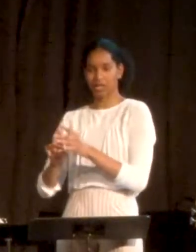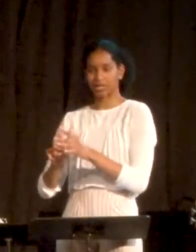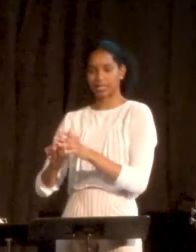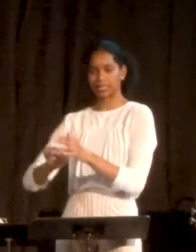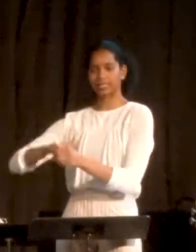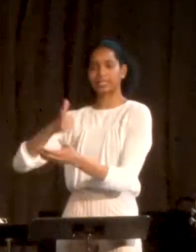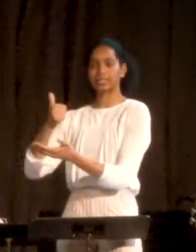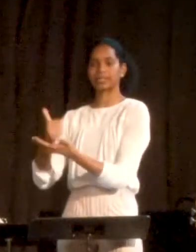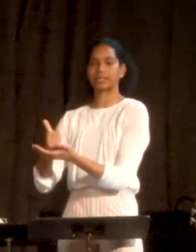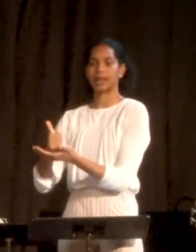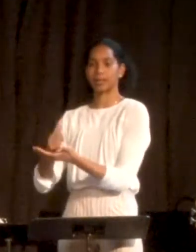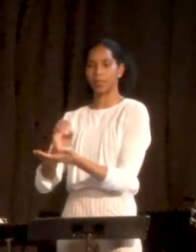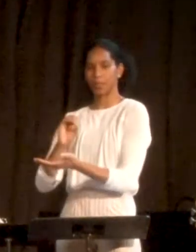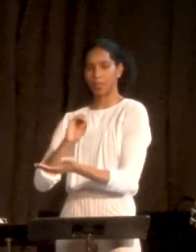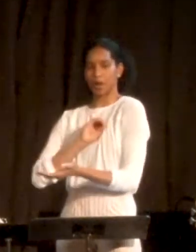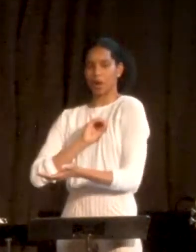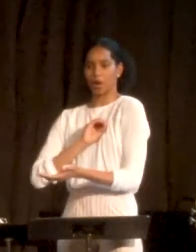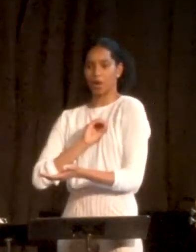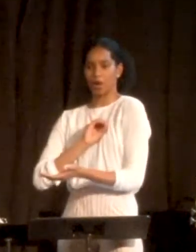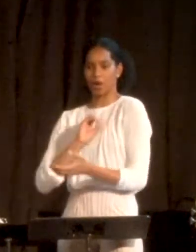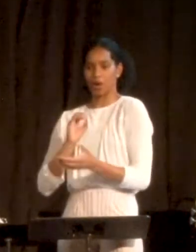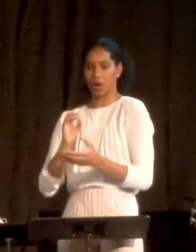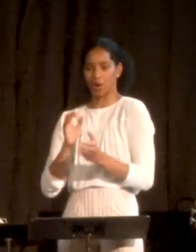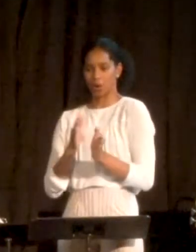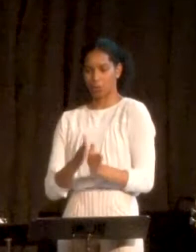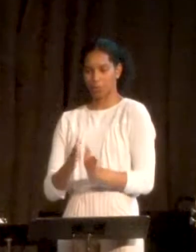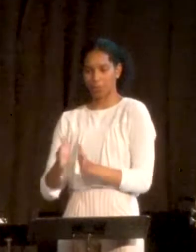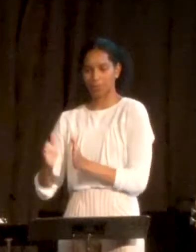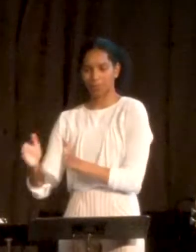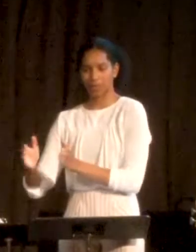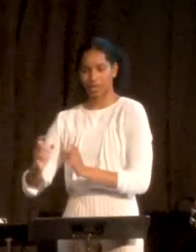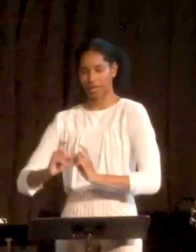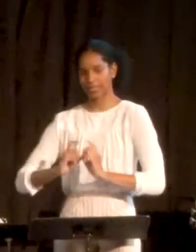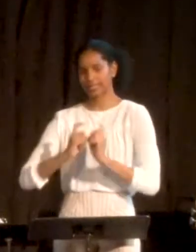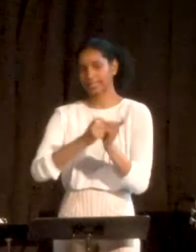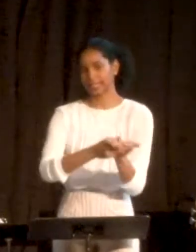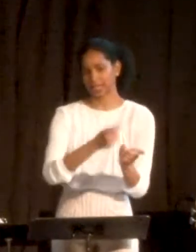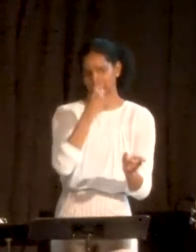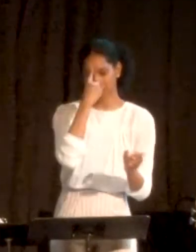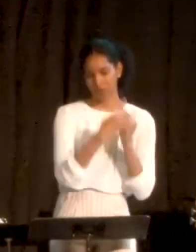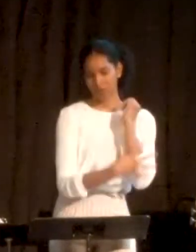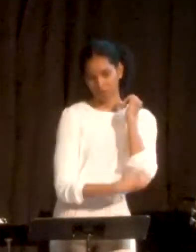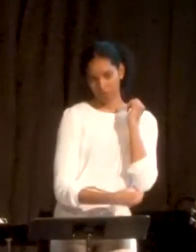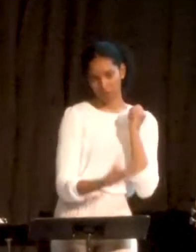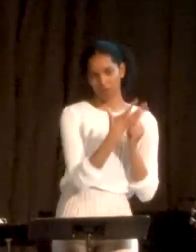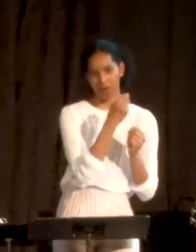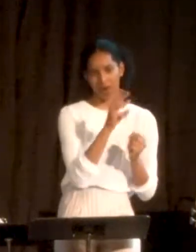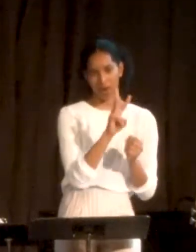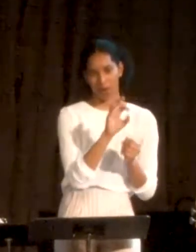daily aid to provide for its poor and widows.